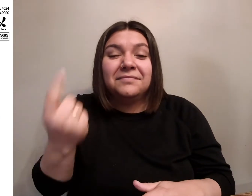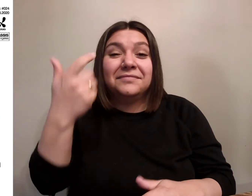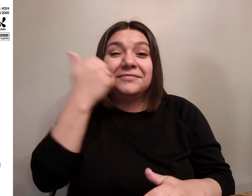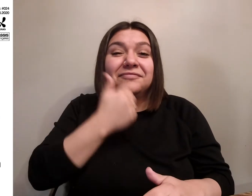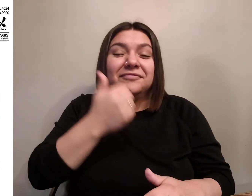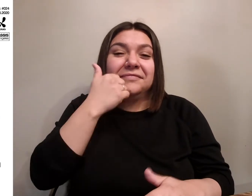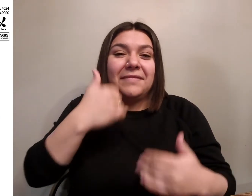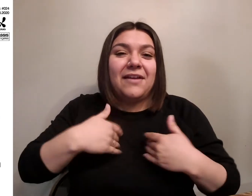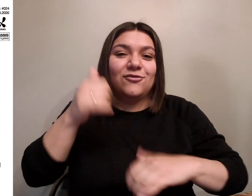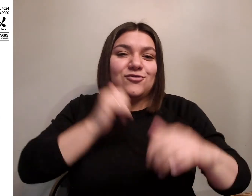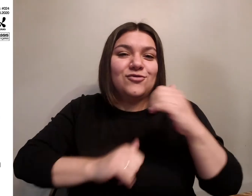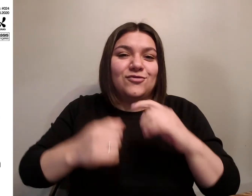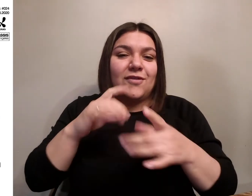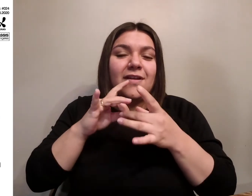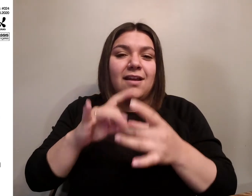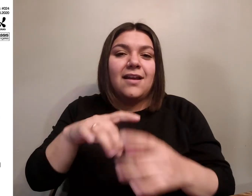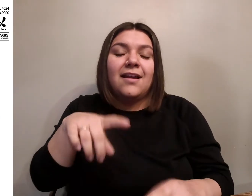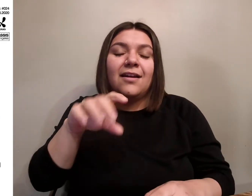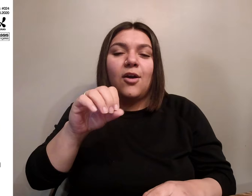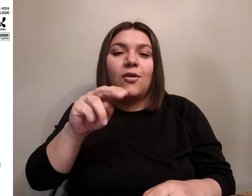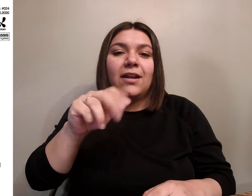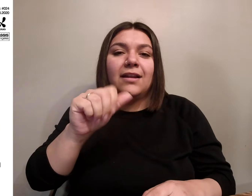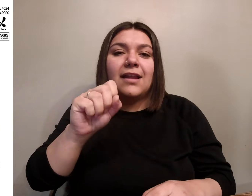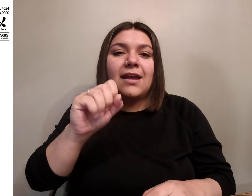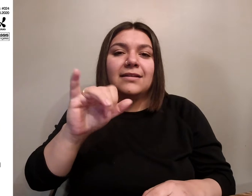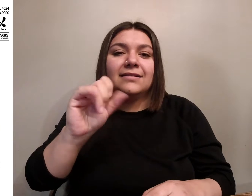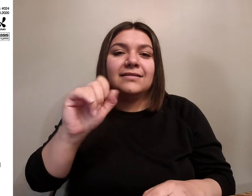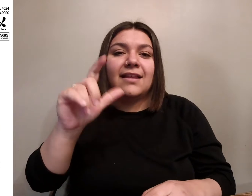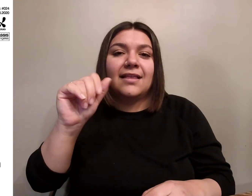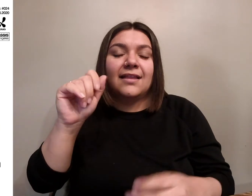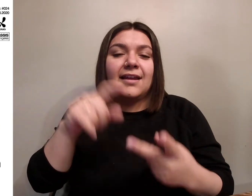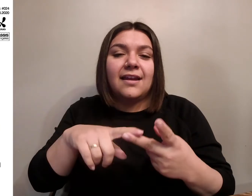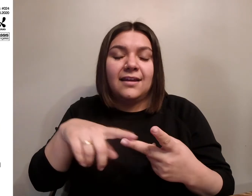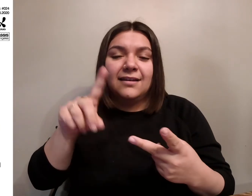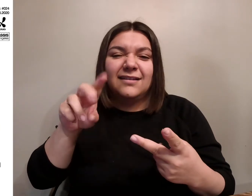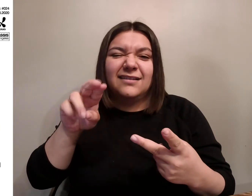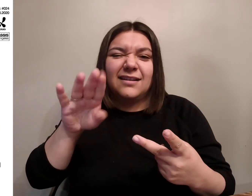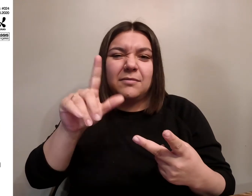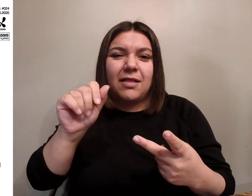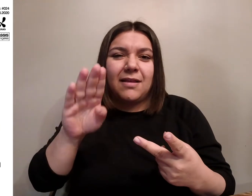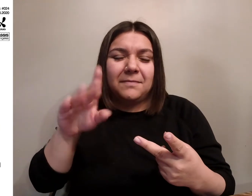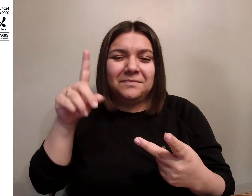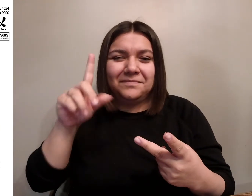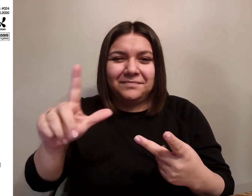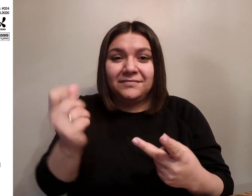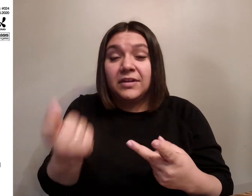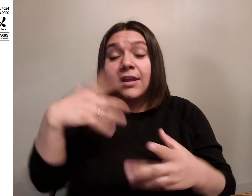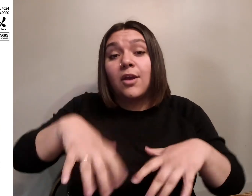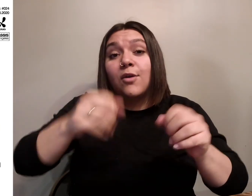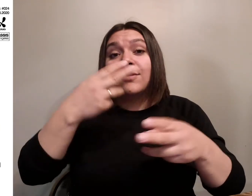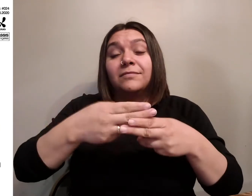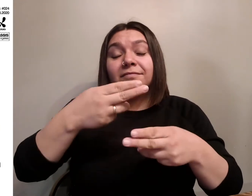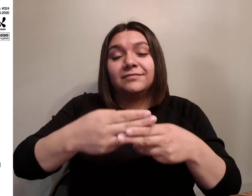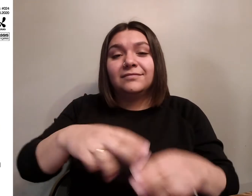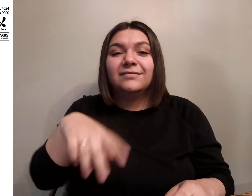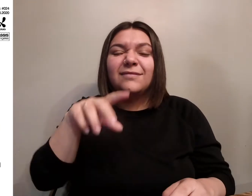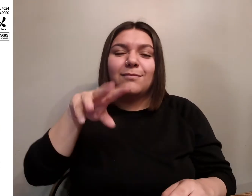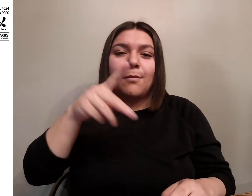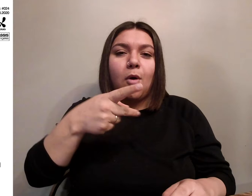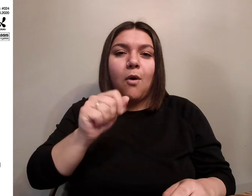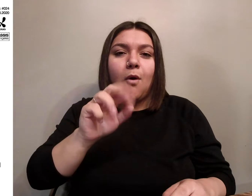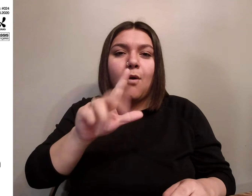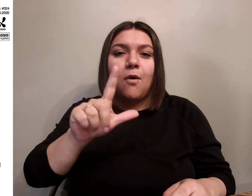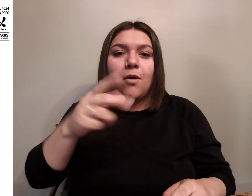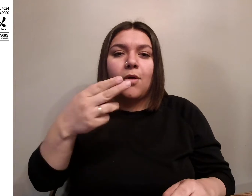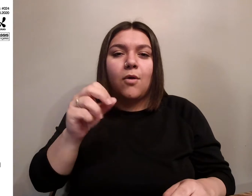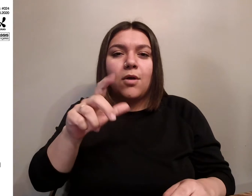Welcome to the Quarantine Tapes, a daily podcast from Onassis, LA and dublab. Hosted by Paul Holdengräber, this series chronicles